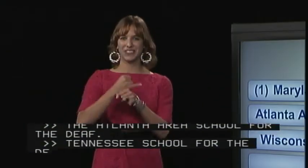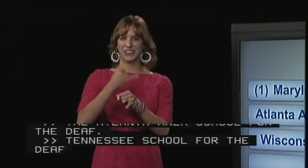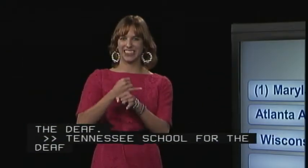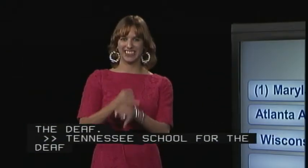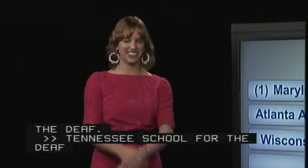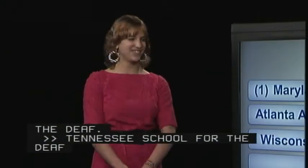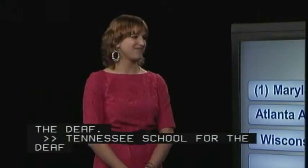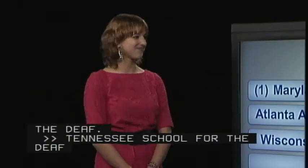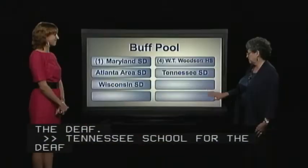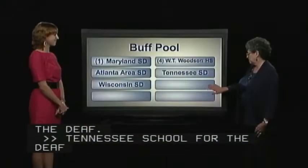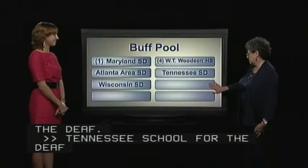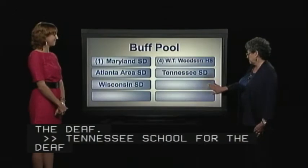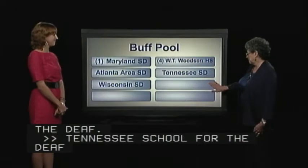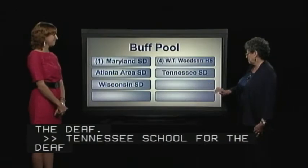Wisconsin School for the Deaf.